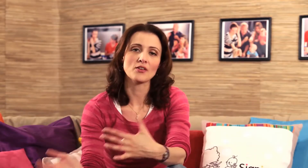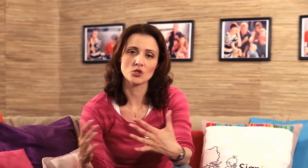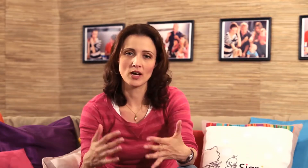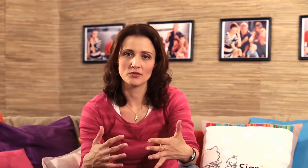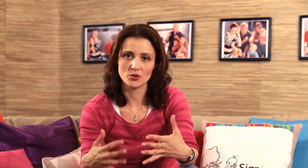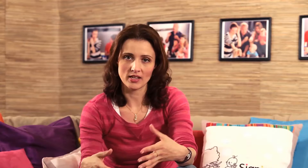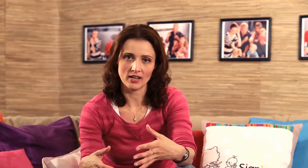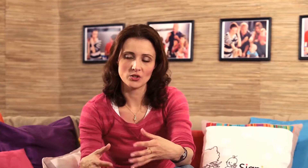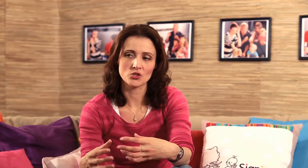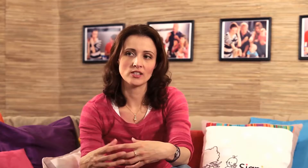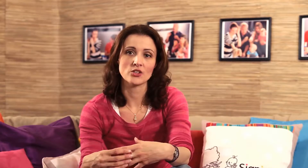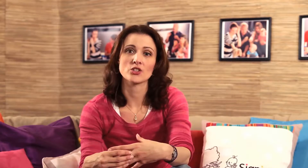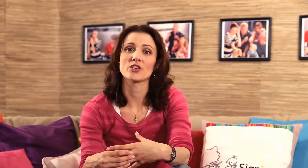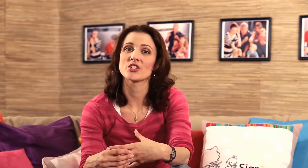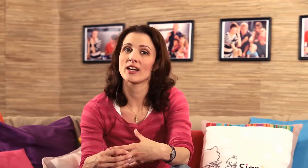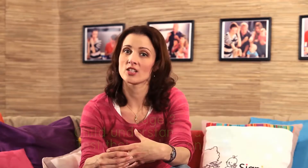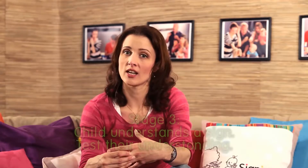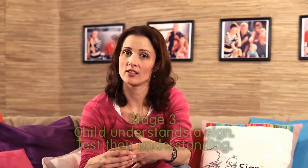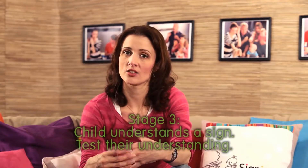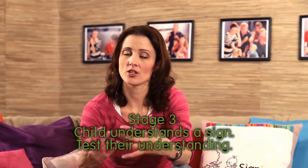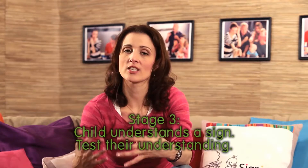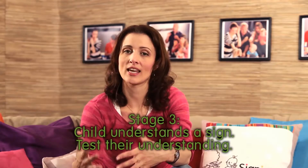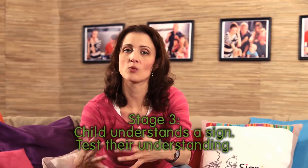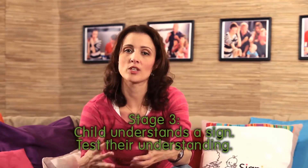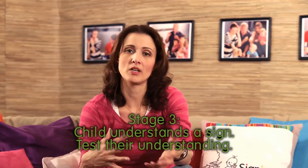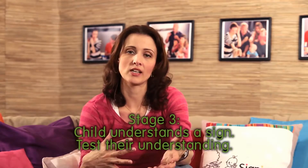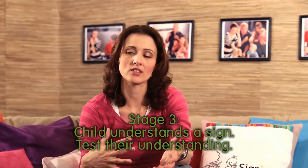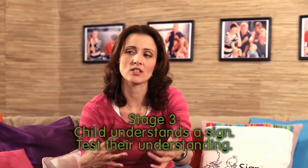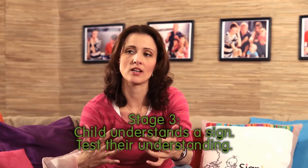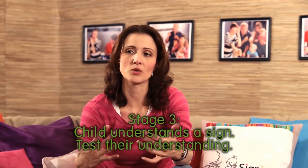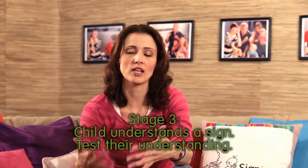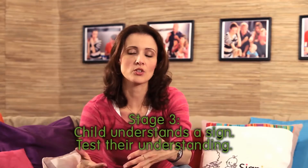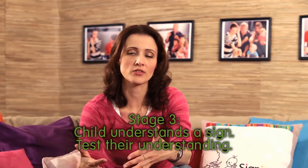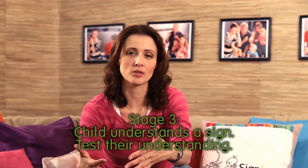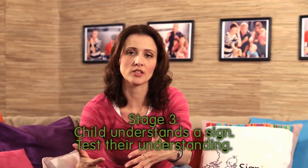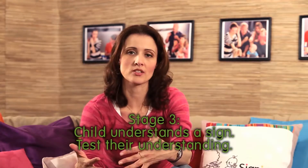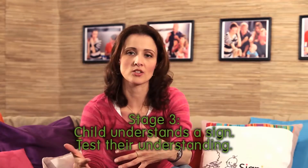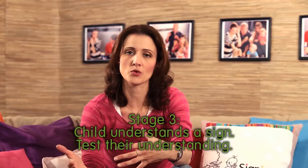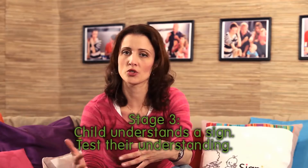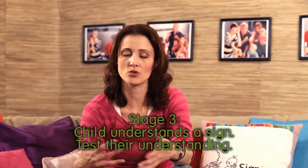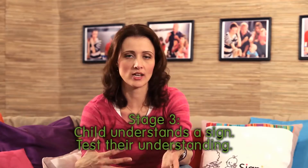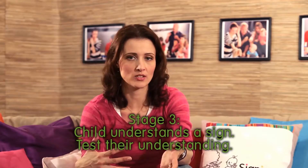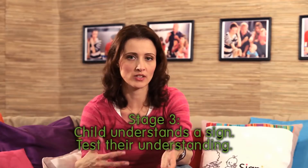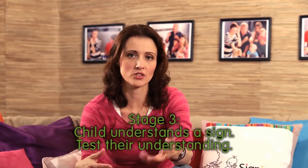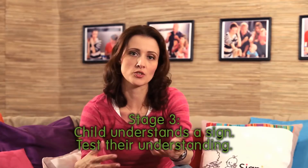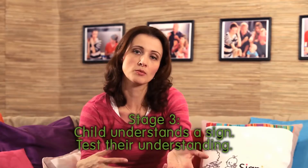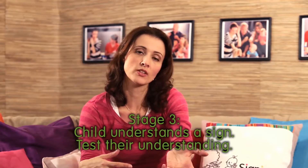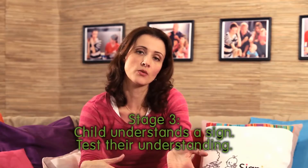a while of doing that, you'll see that they start to understand the sign. They're starting to get what the meaning is. And with language development, there's of course two sides of it. There's receptive language